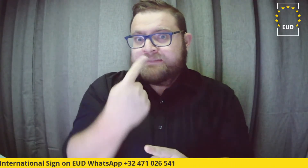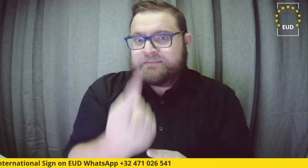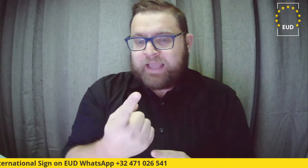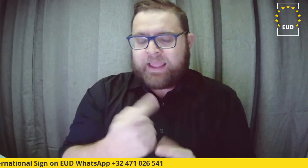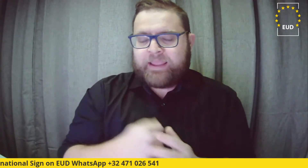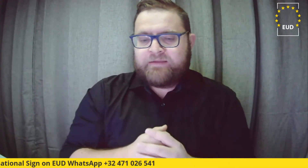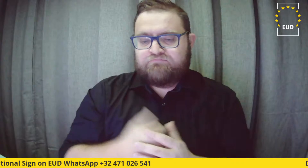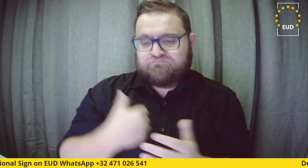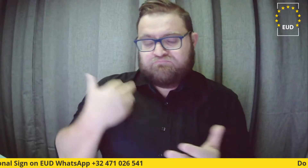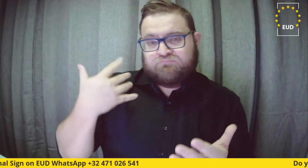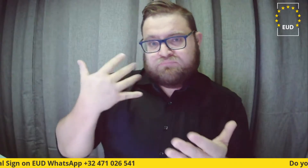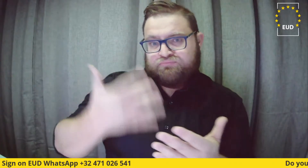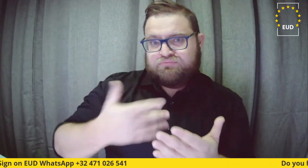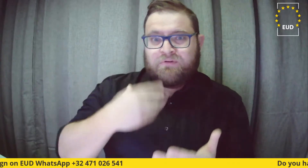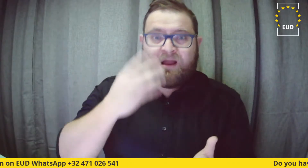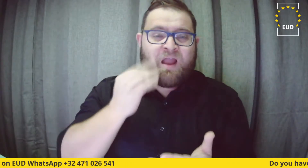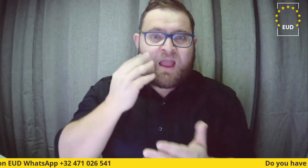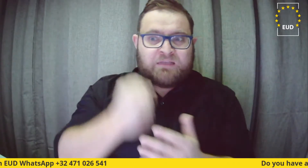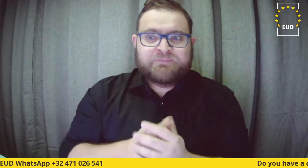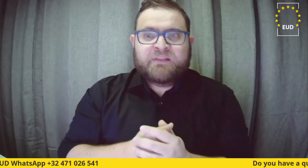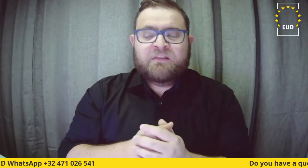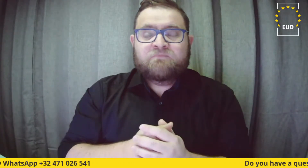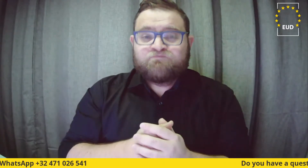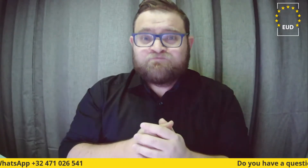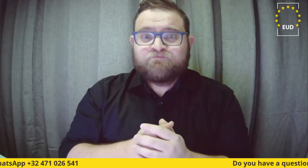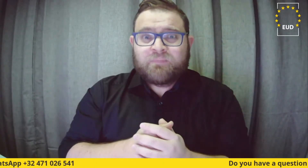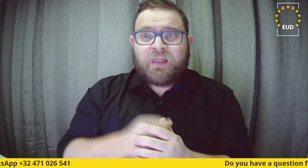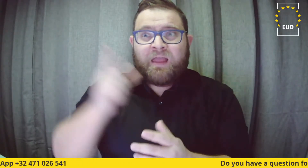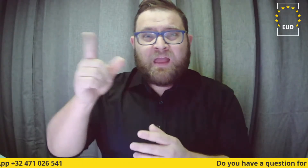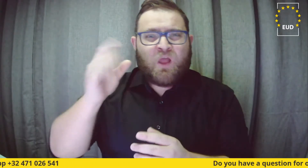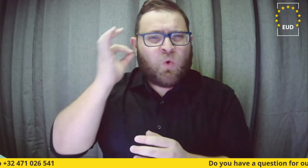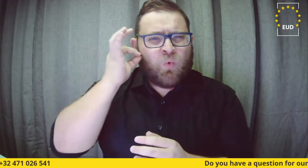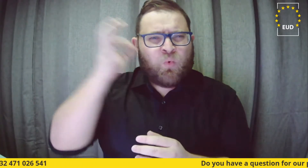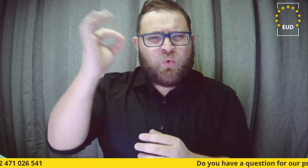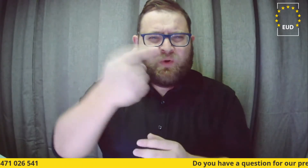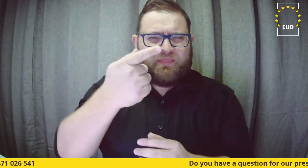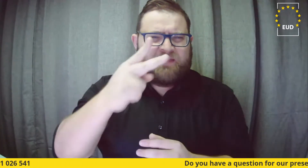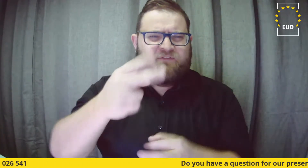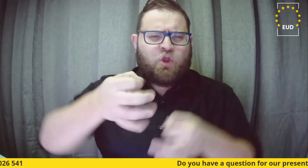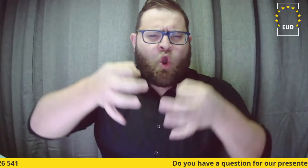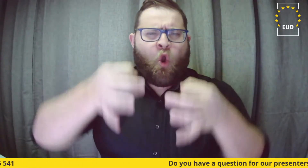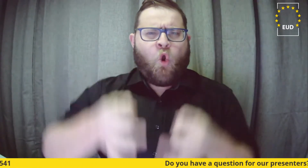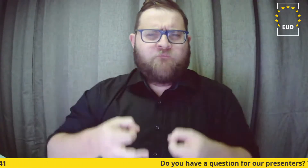interpreters involved in the team that provides TV interpretation.